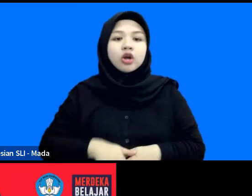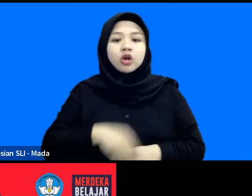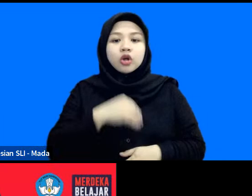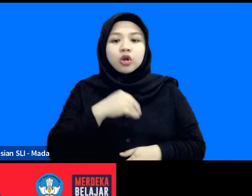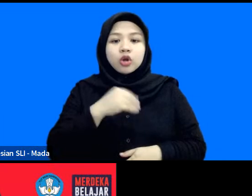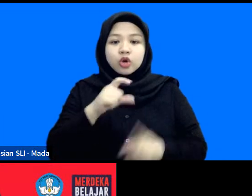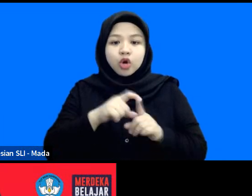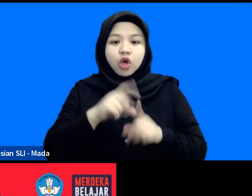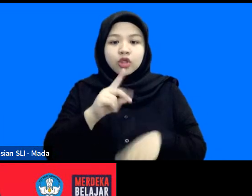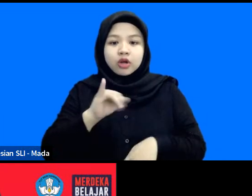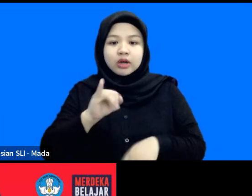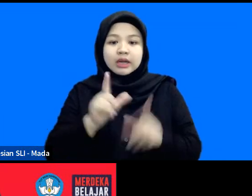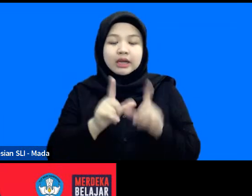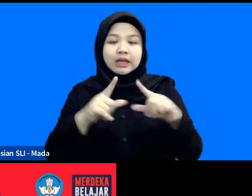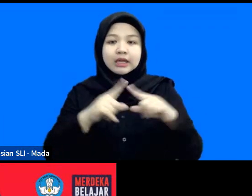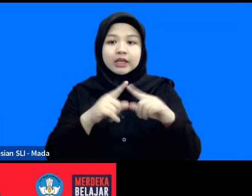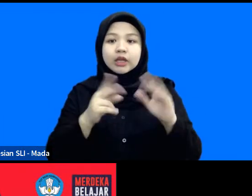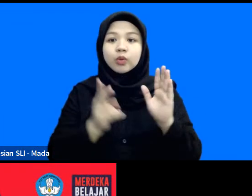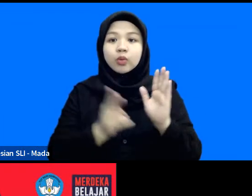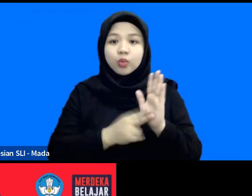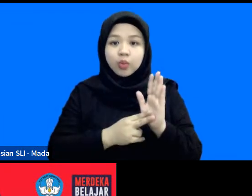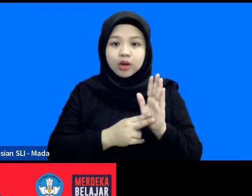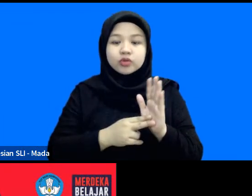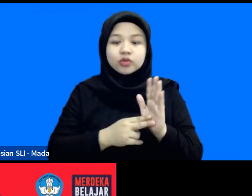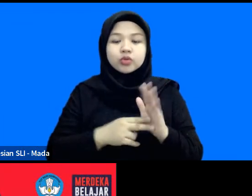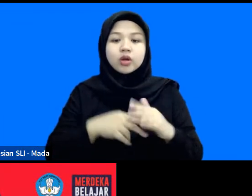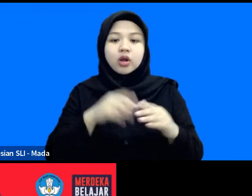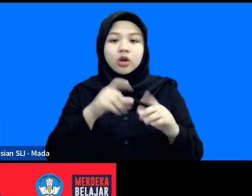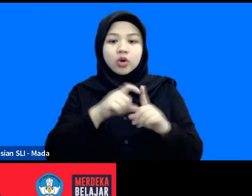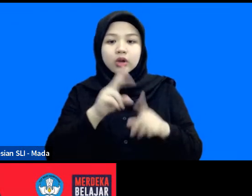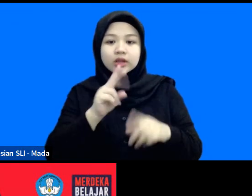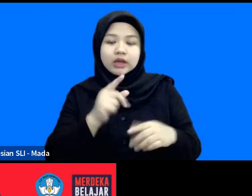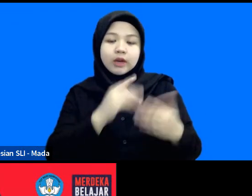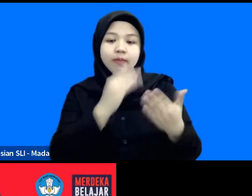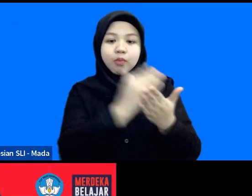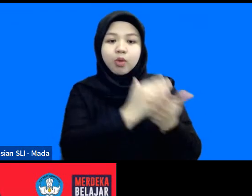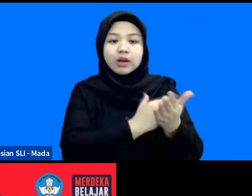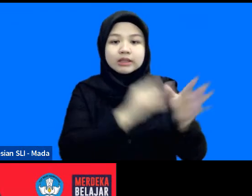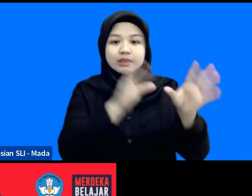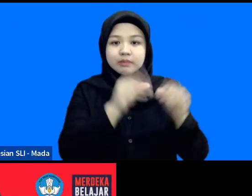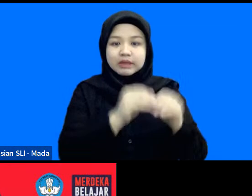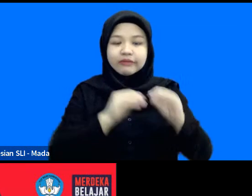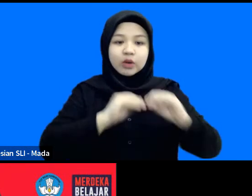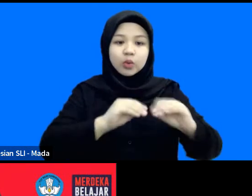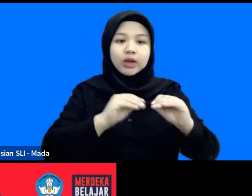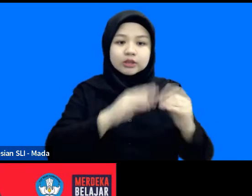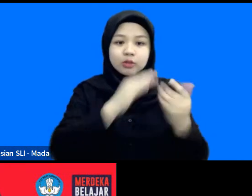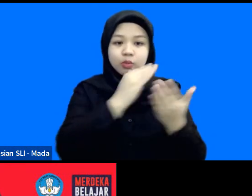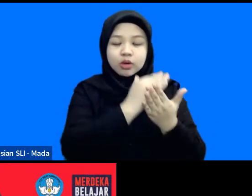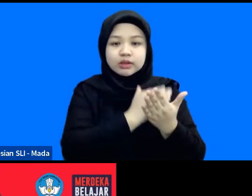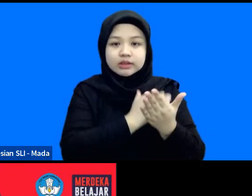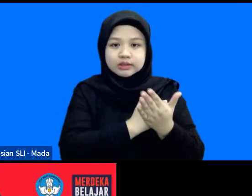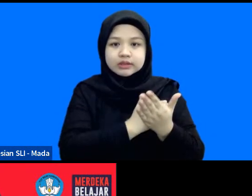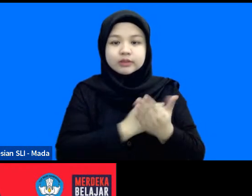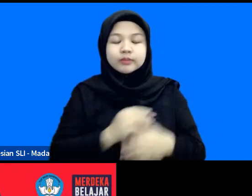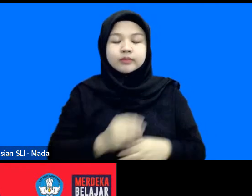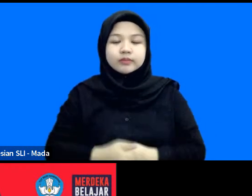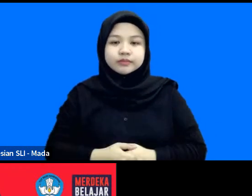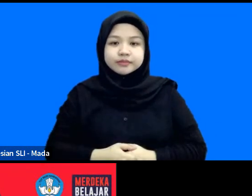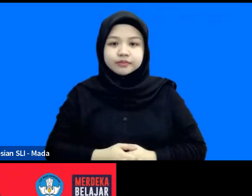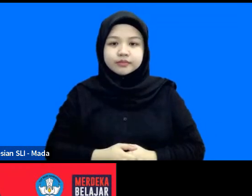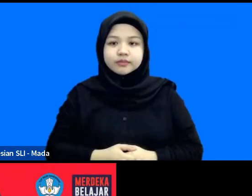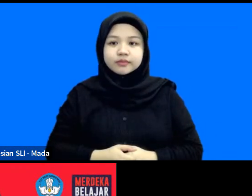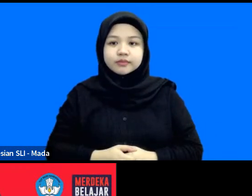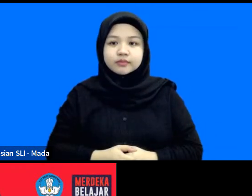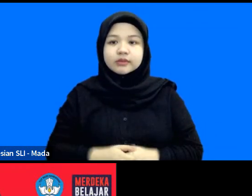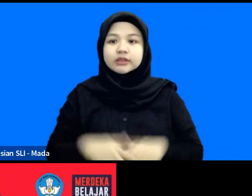University from two doctoral programs, Education Policy and Teachers Education. So now during his stint at the Ministry of